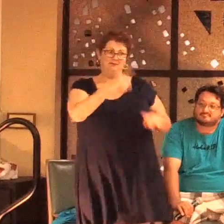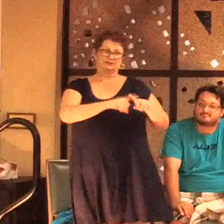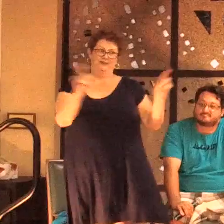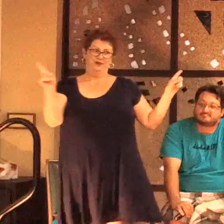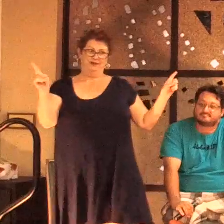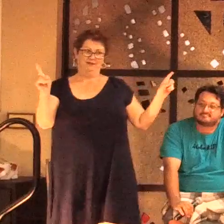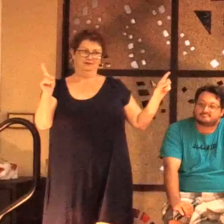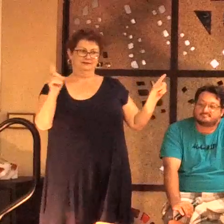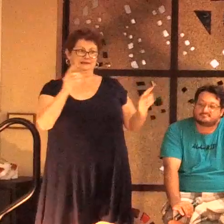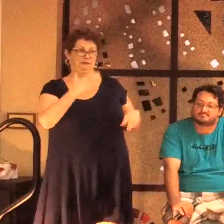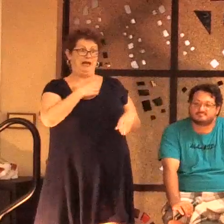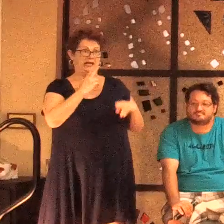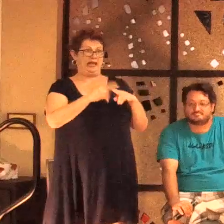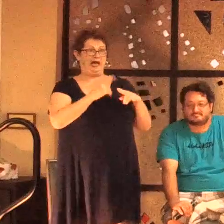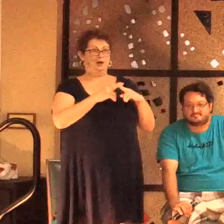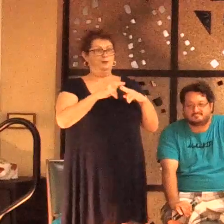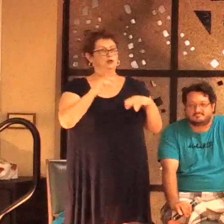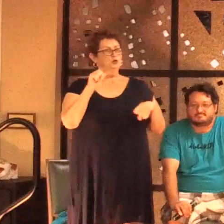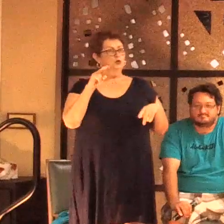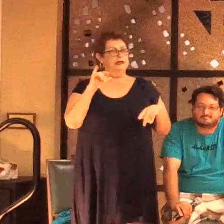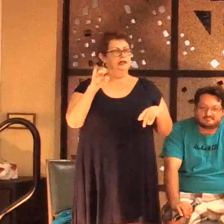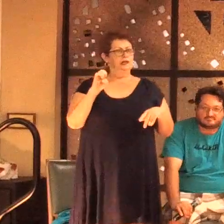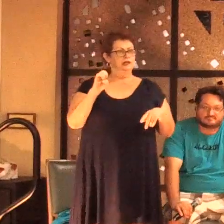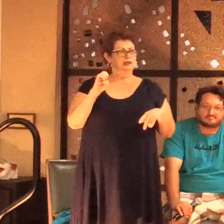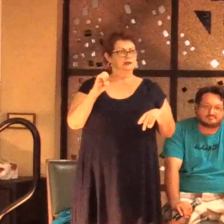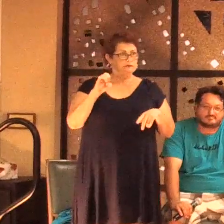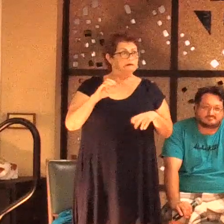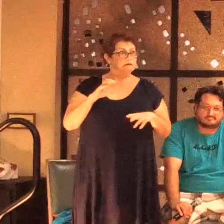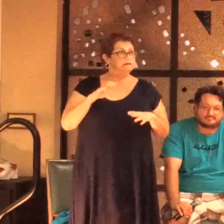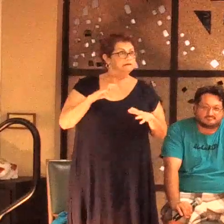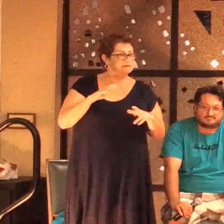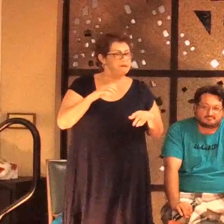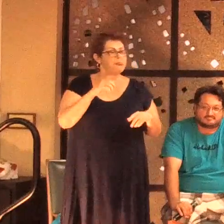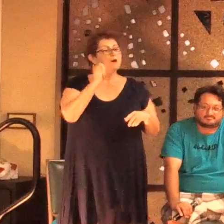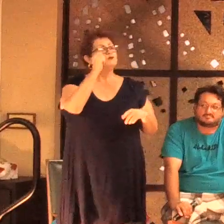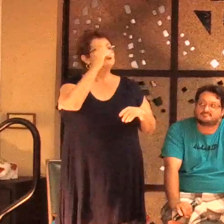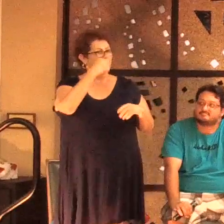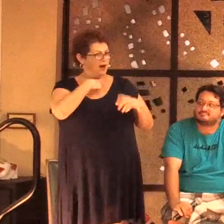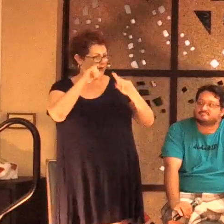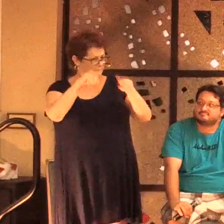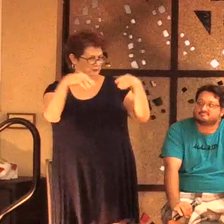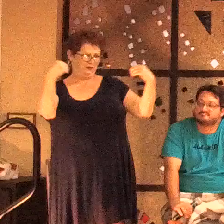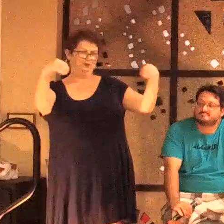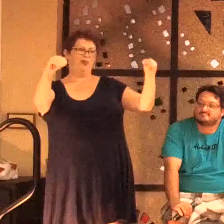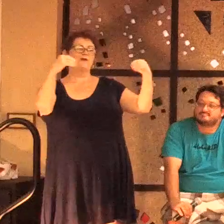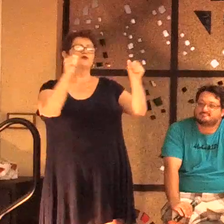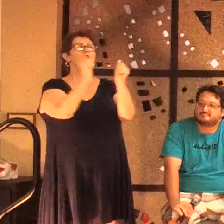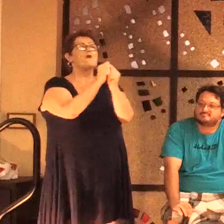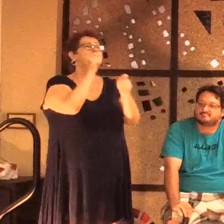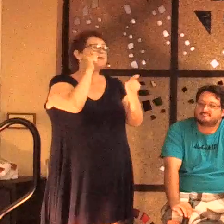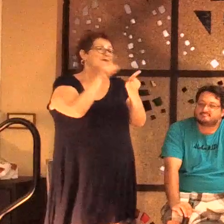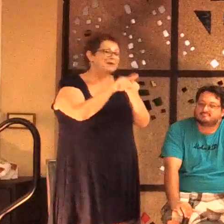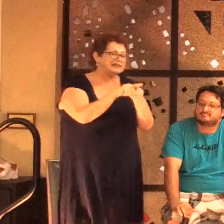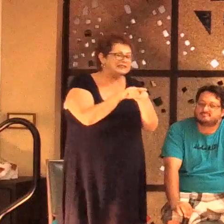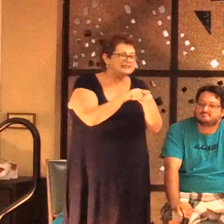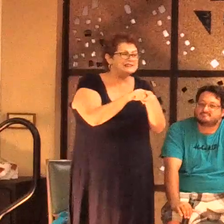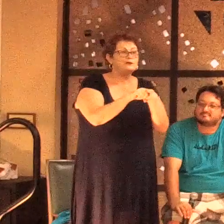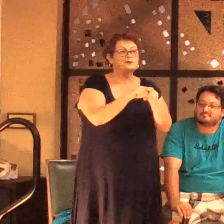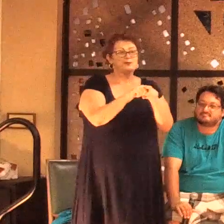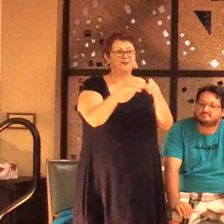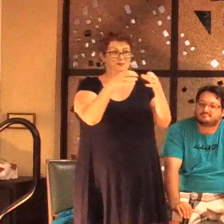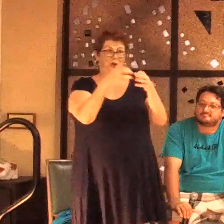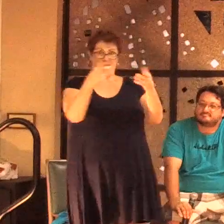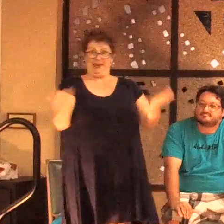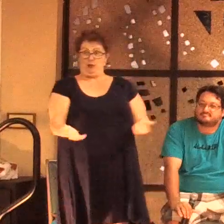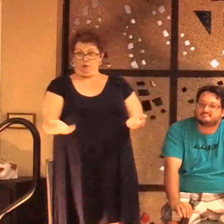My mom was different. My mom, Susie! So I would, when I would go to the store with